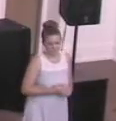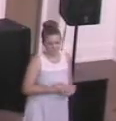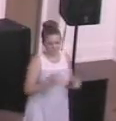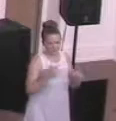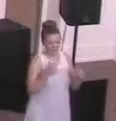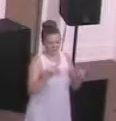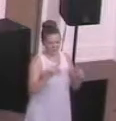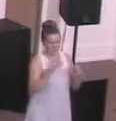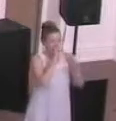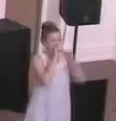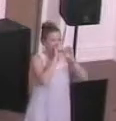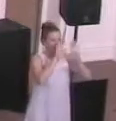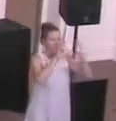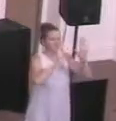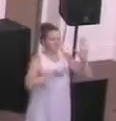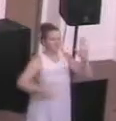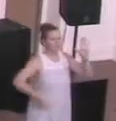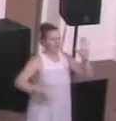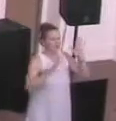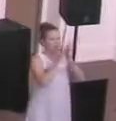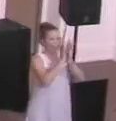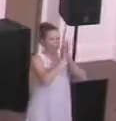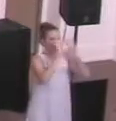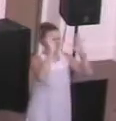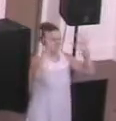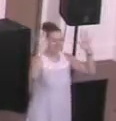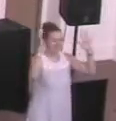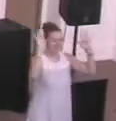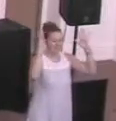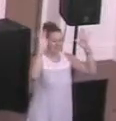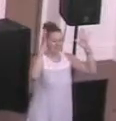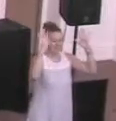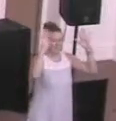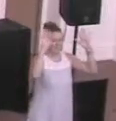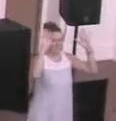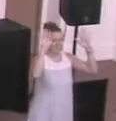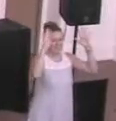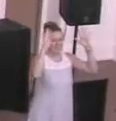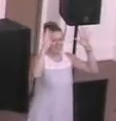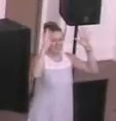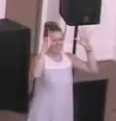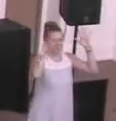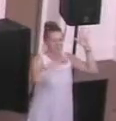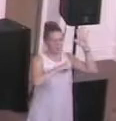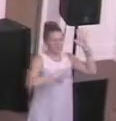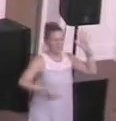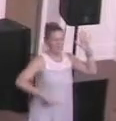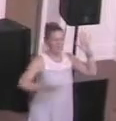Praise. Big praise.